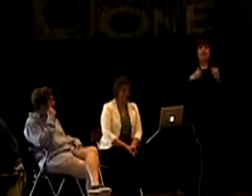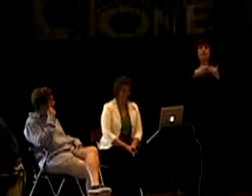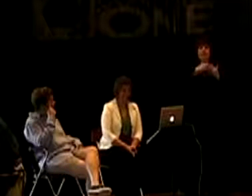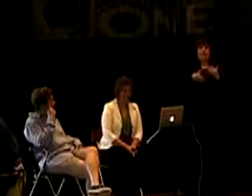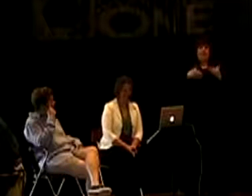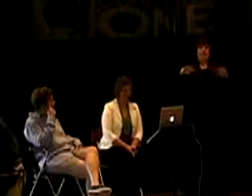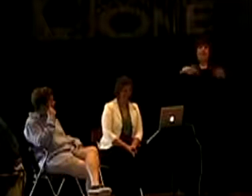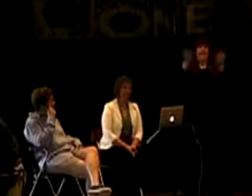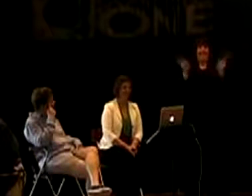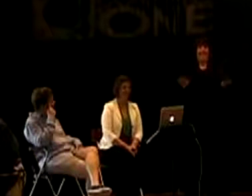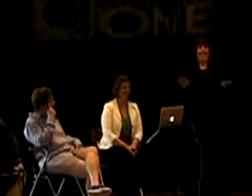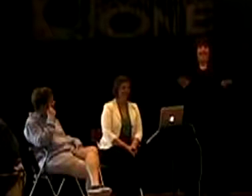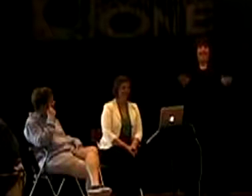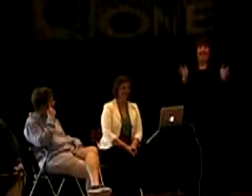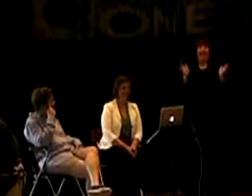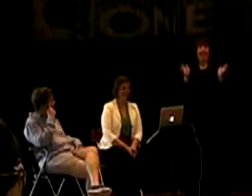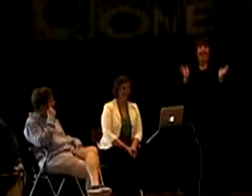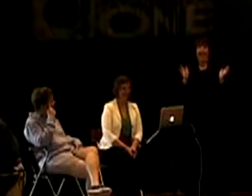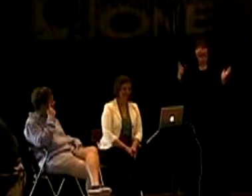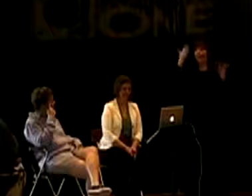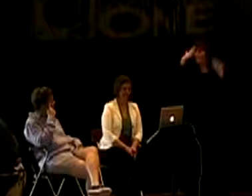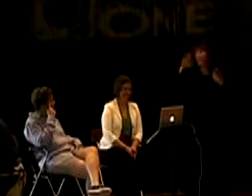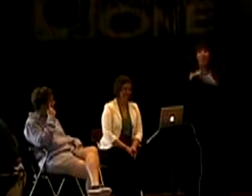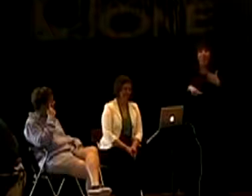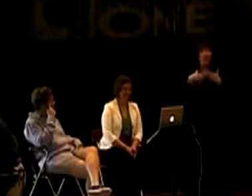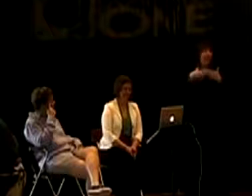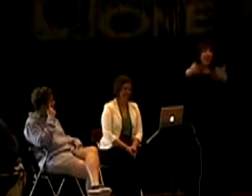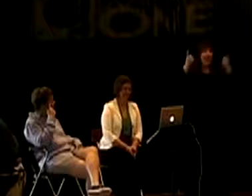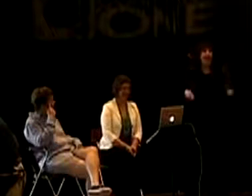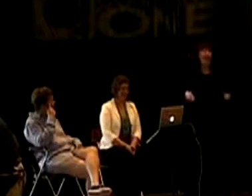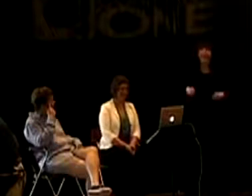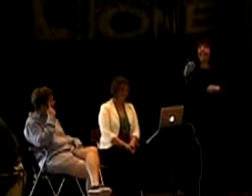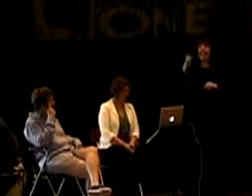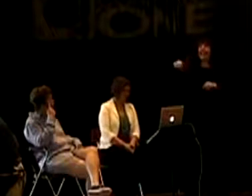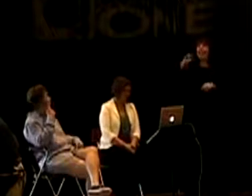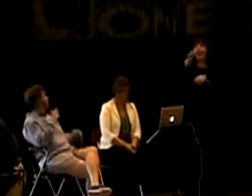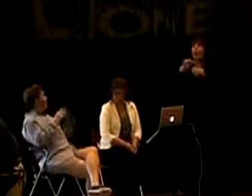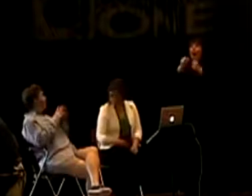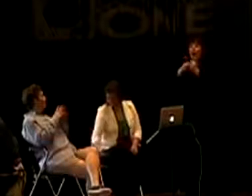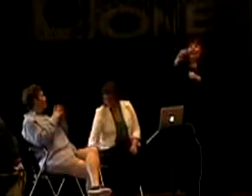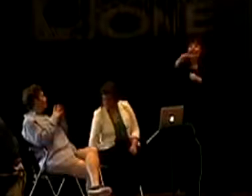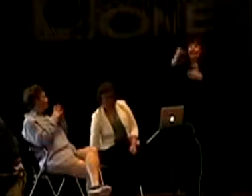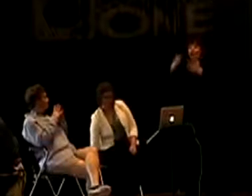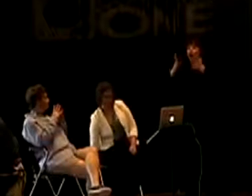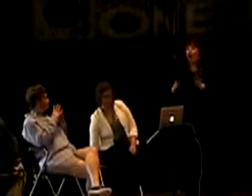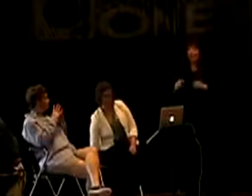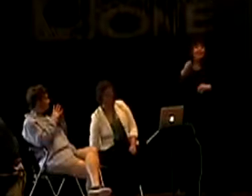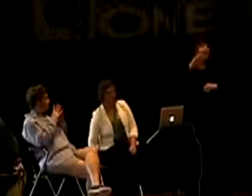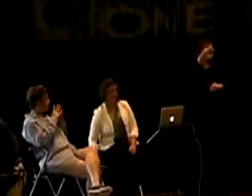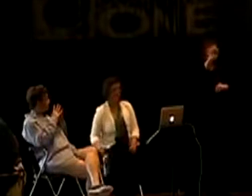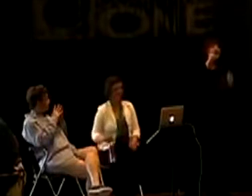getting into. If you haven't worked with deaf artists or in collaboration with deaf theaters